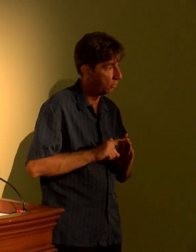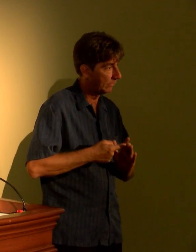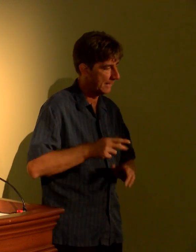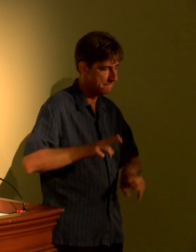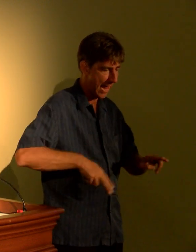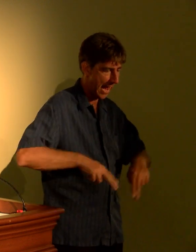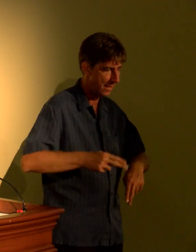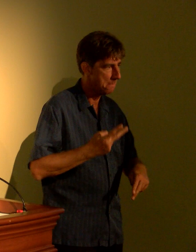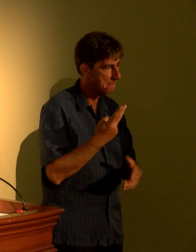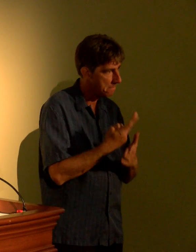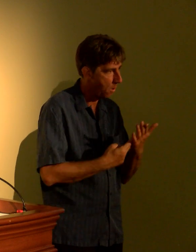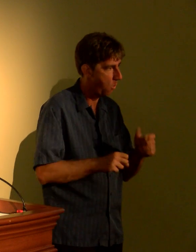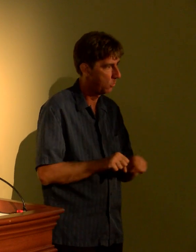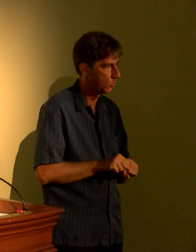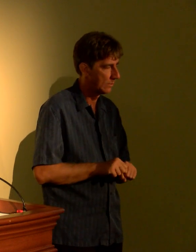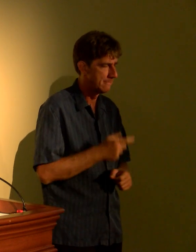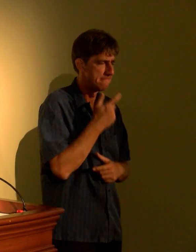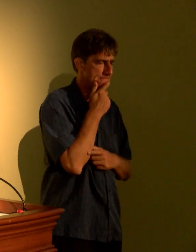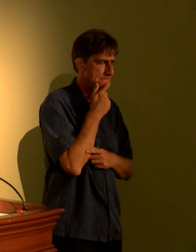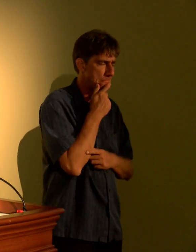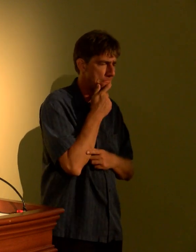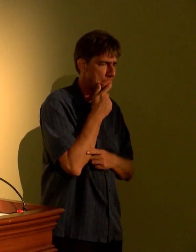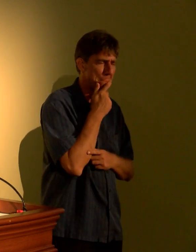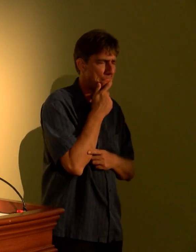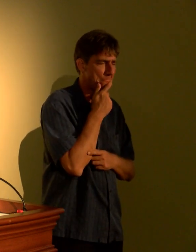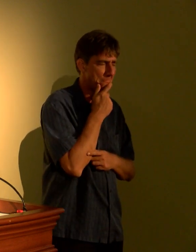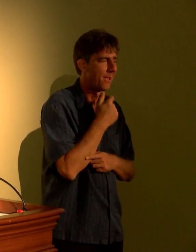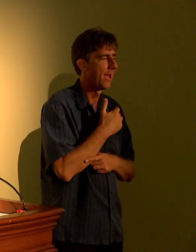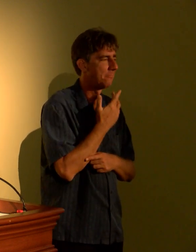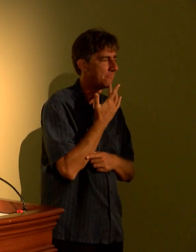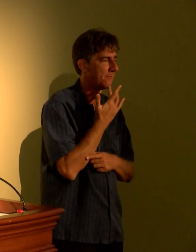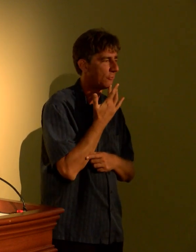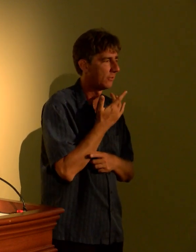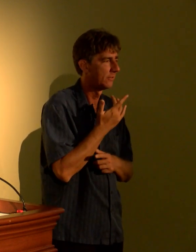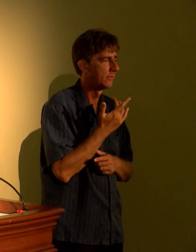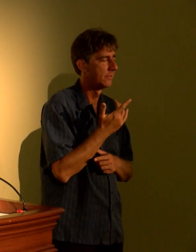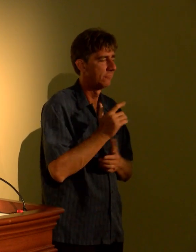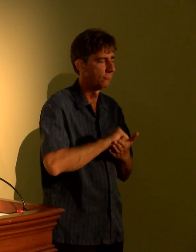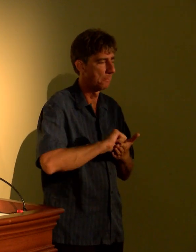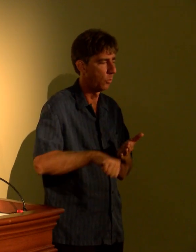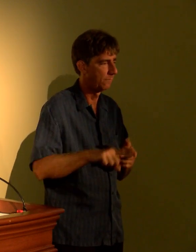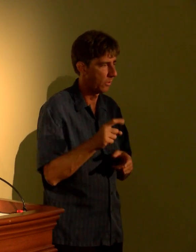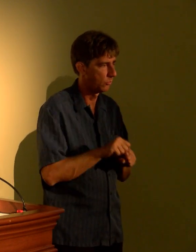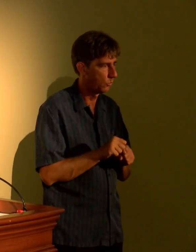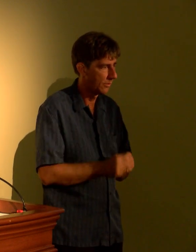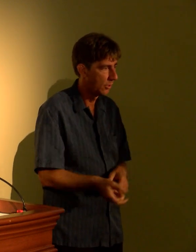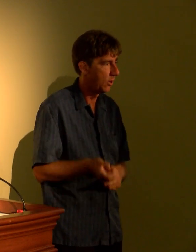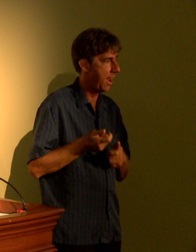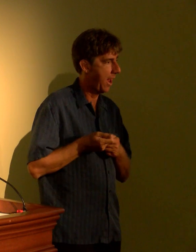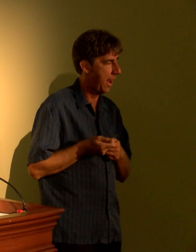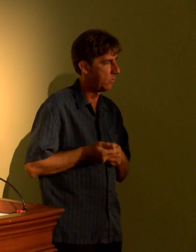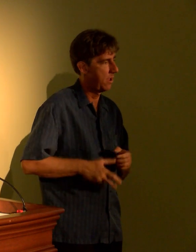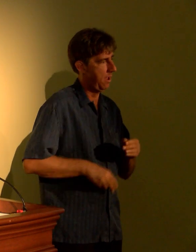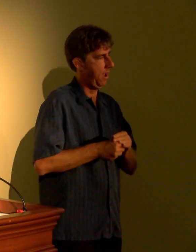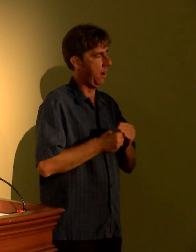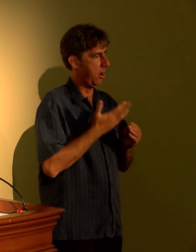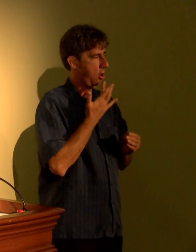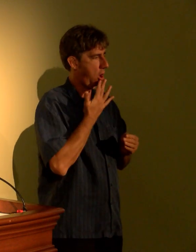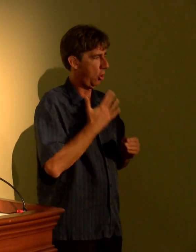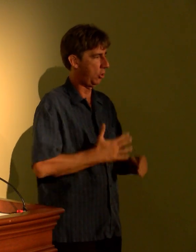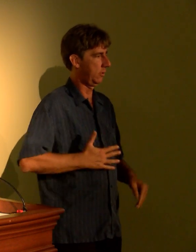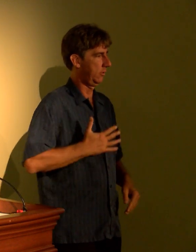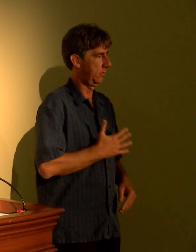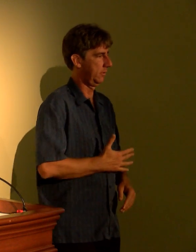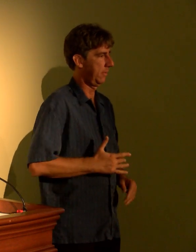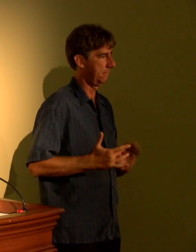and decided as an afterthought to put the one shoe in her hand, probably to add some color to the center part of